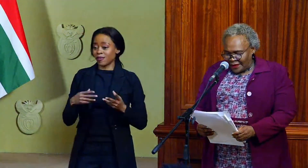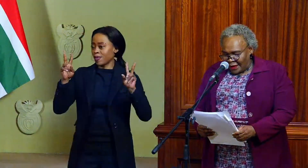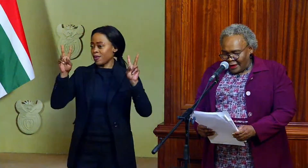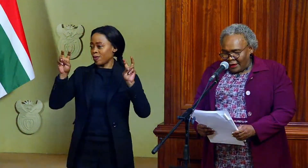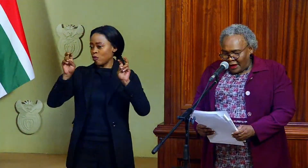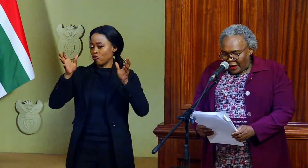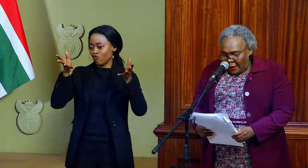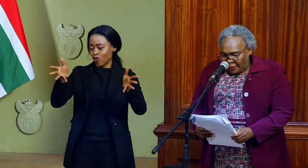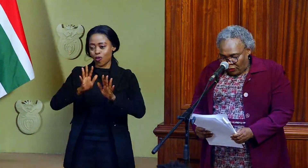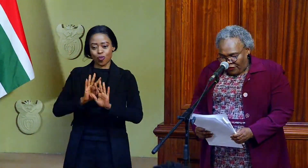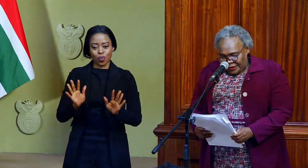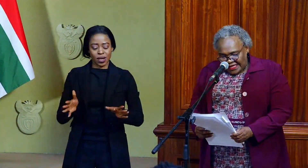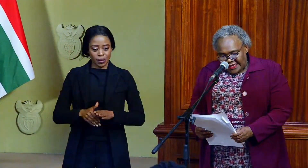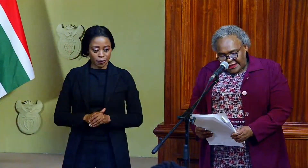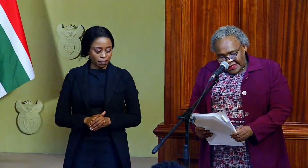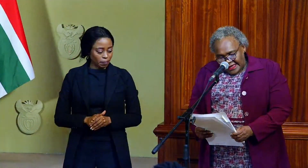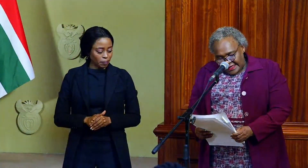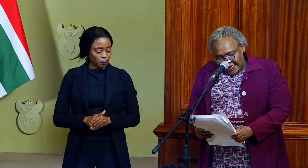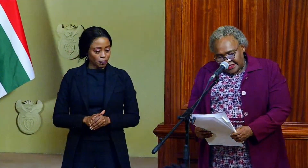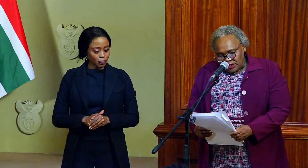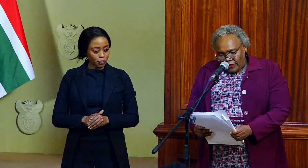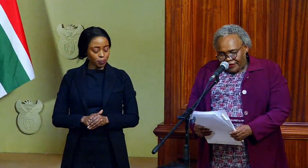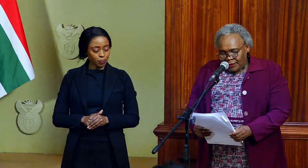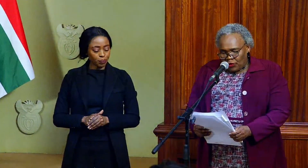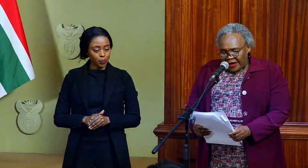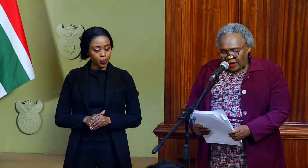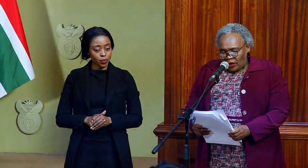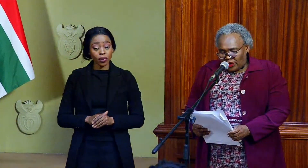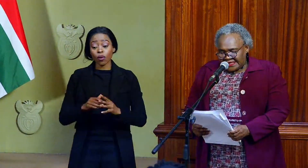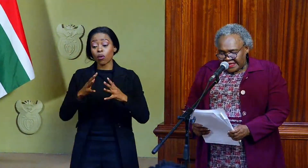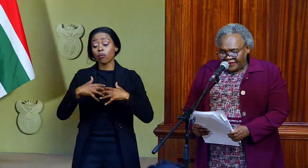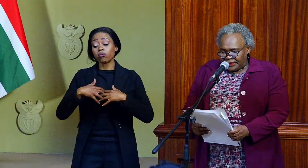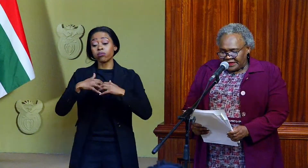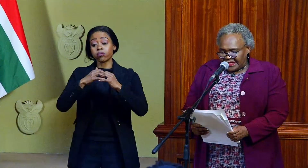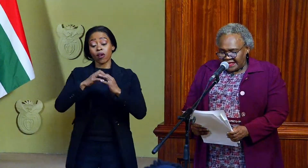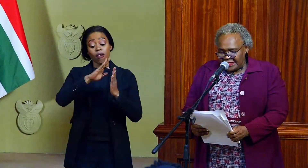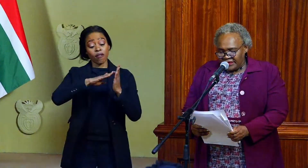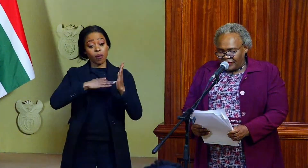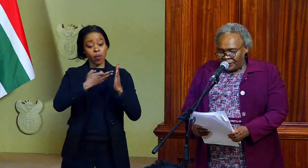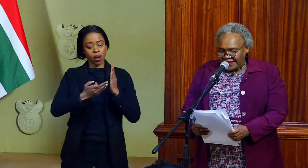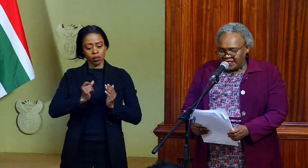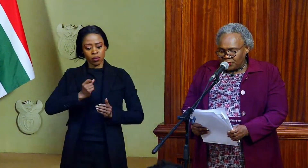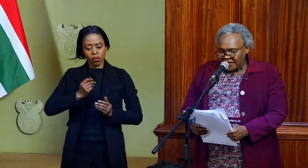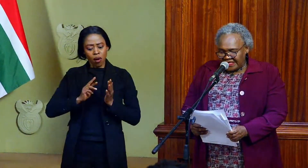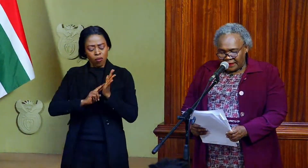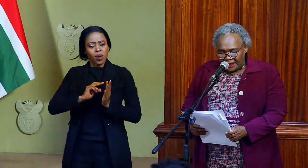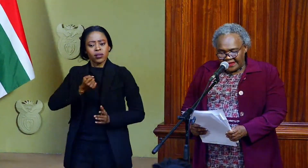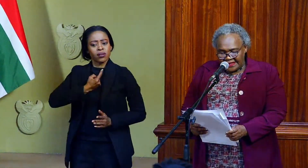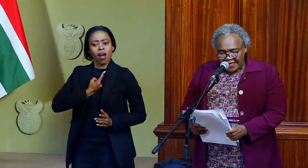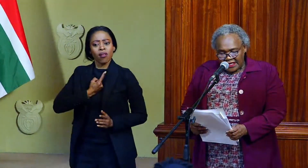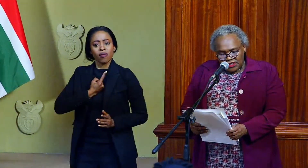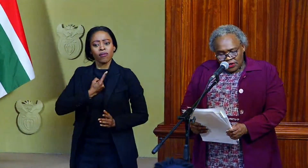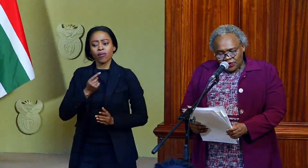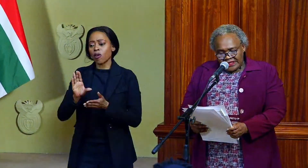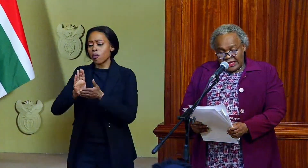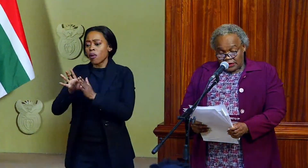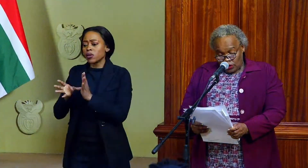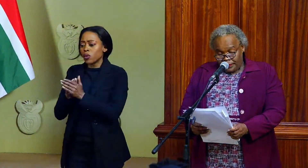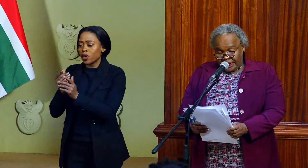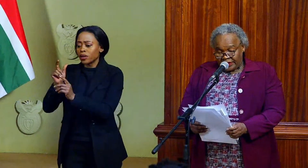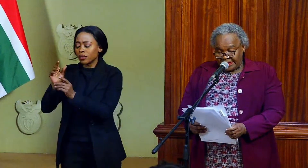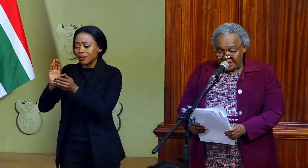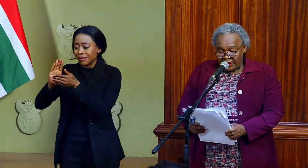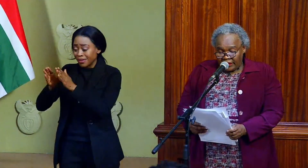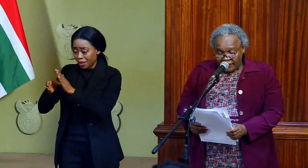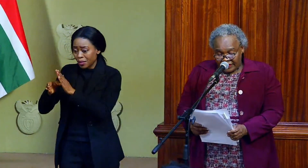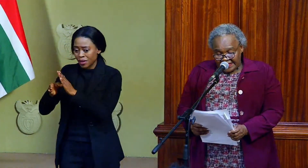slogan. The creation of framework on self-representation for persons with disability is also in our